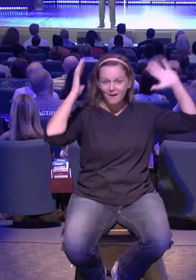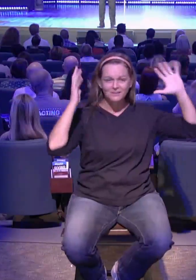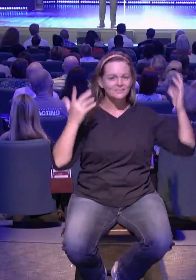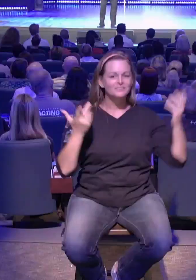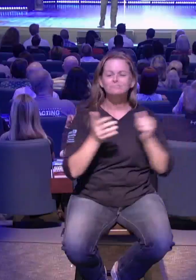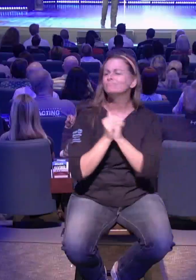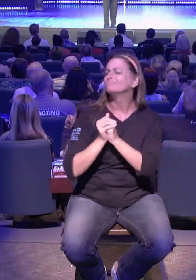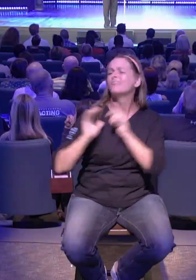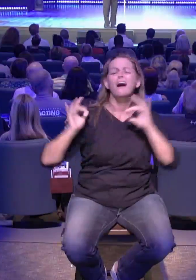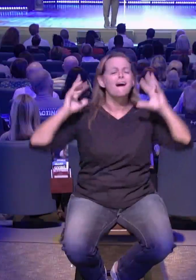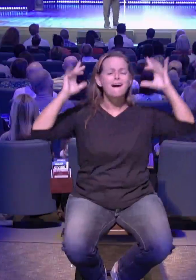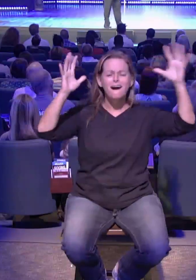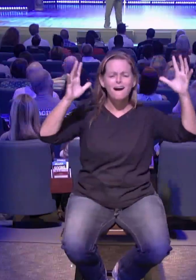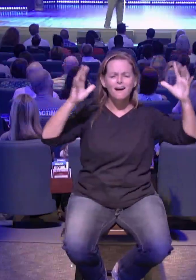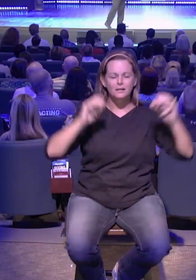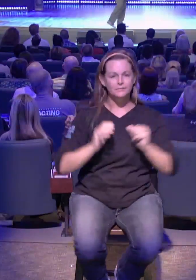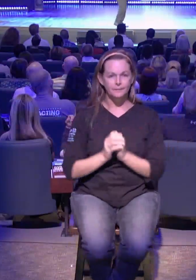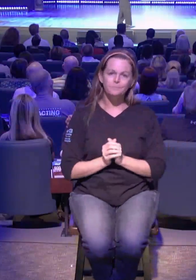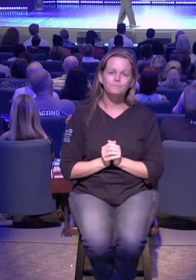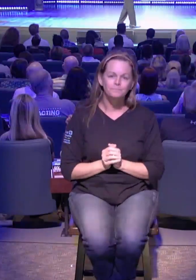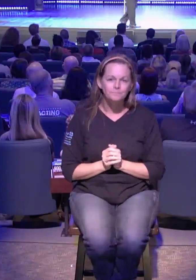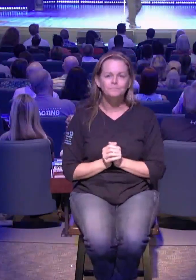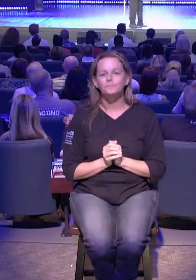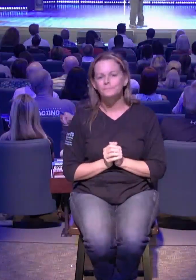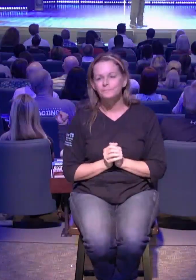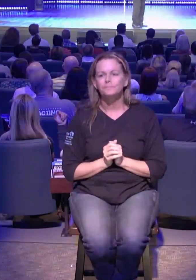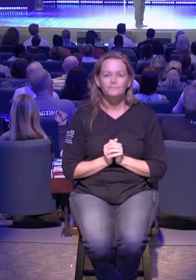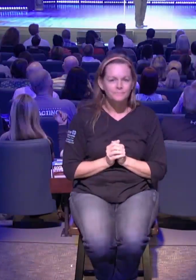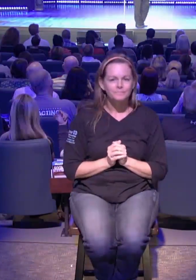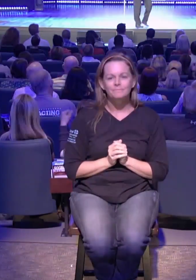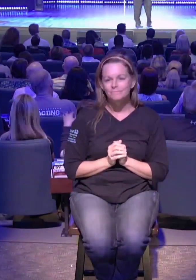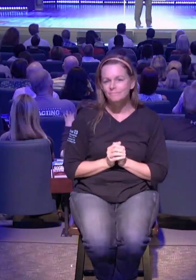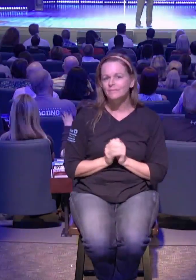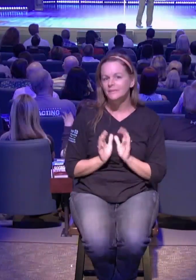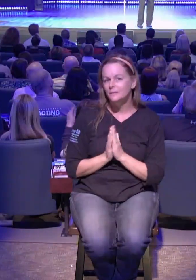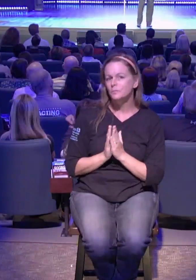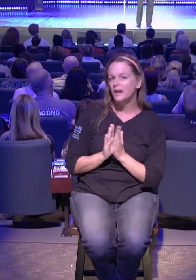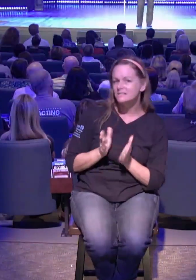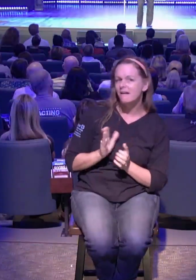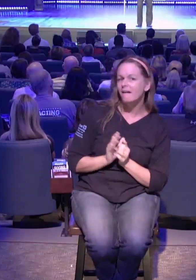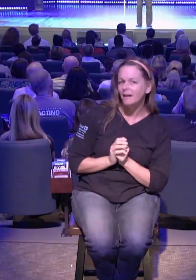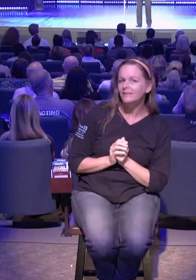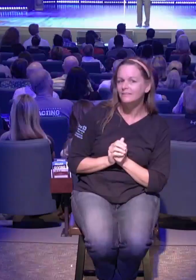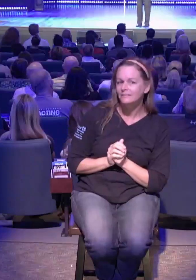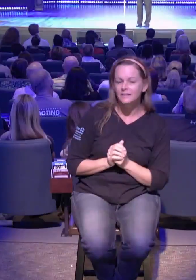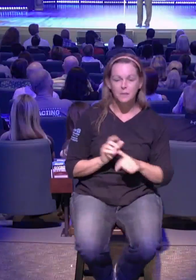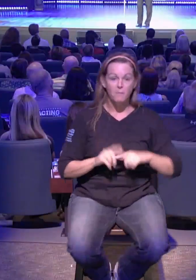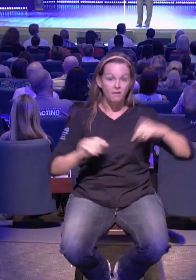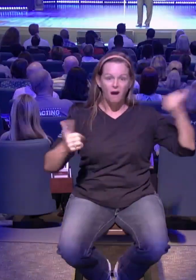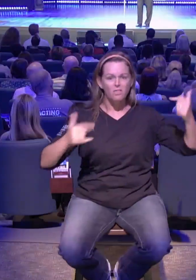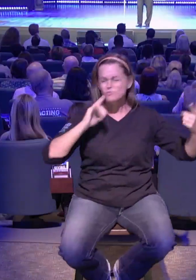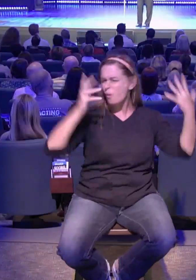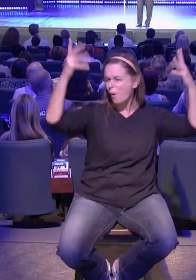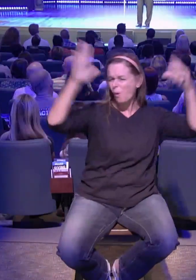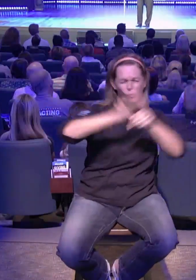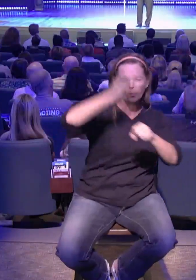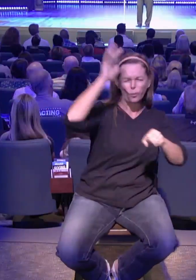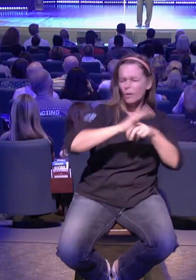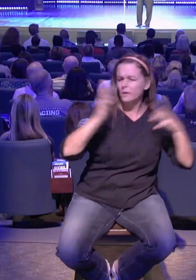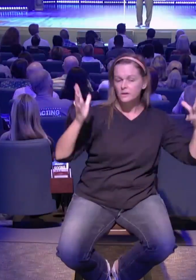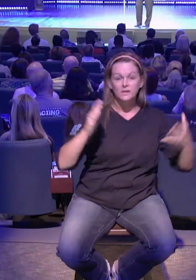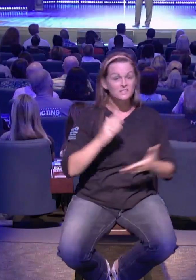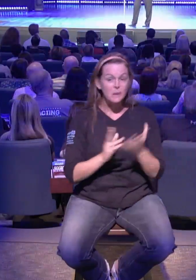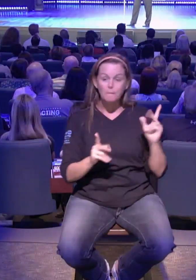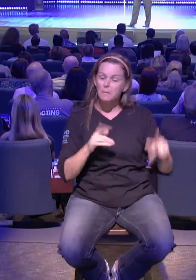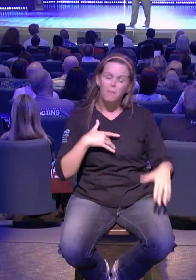worship. Some of us, we're real placid and calm and peaceful about it, you know. And I tell you, some people have come from such a dark,